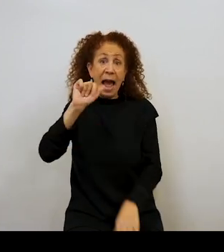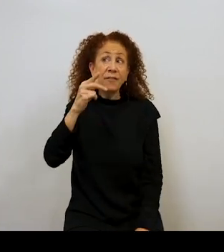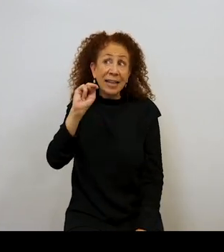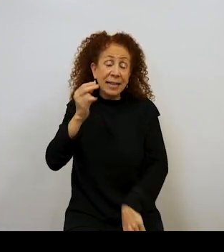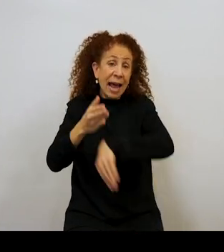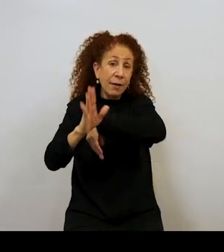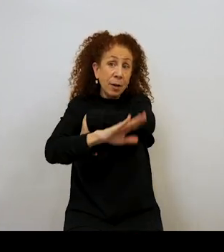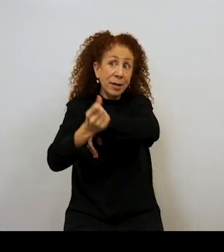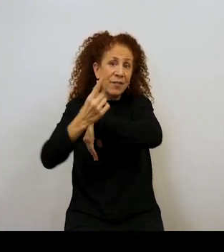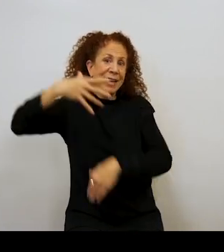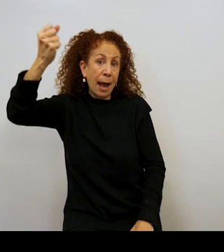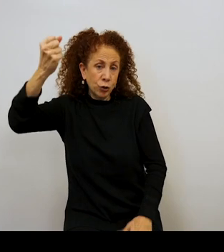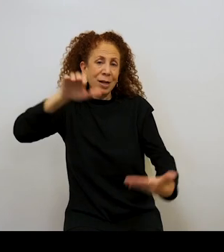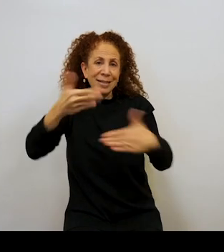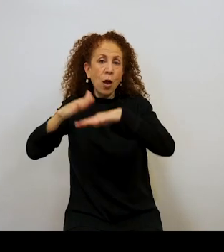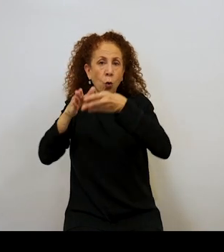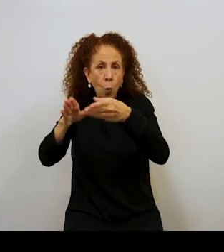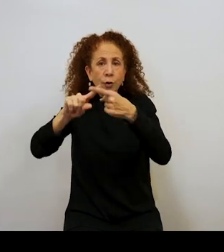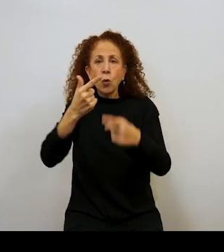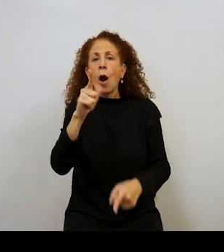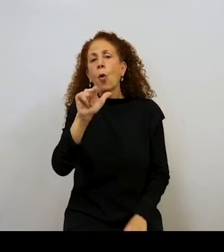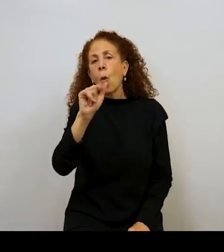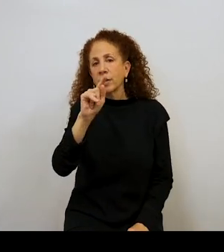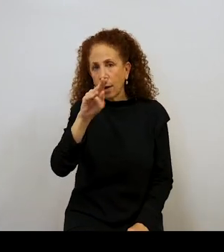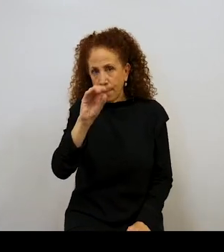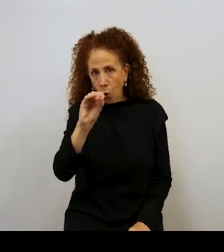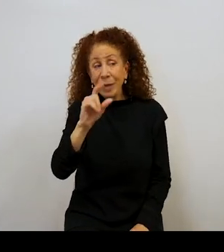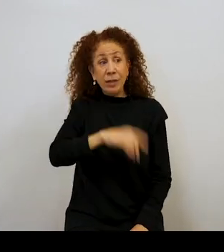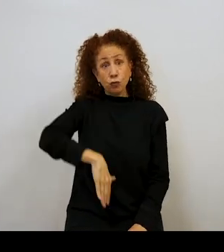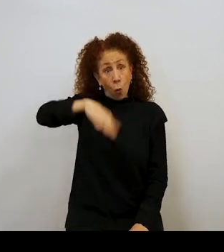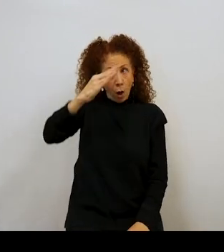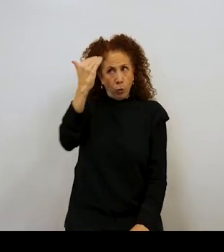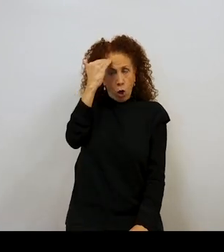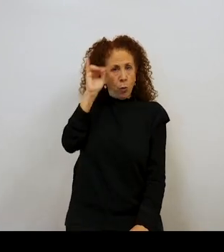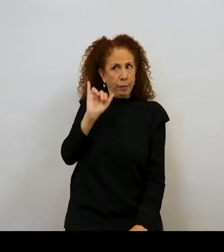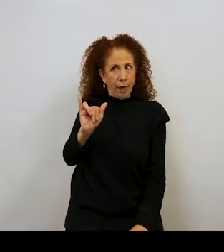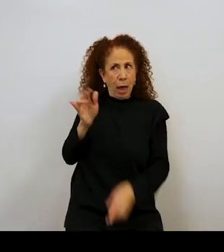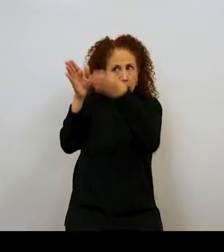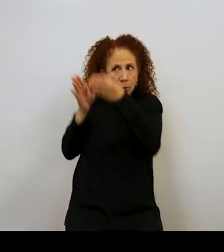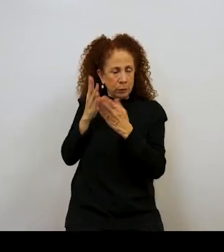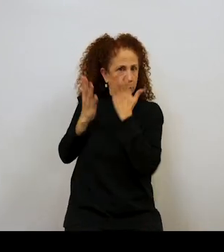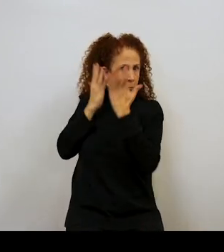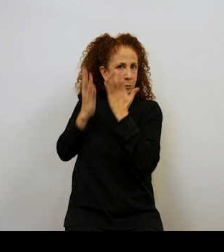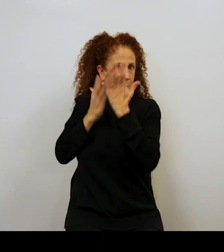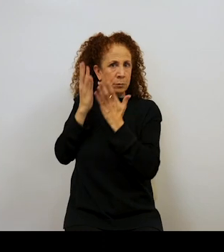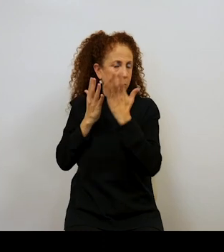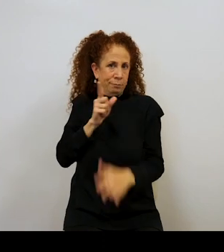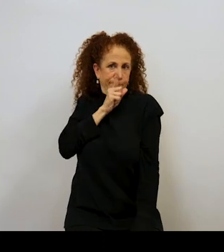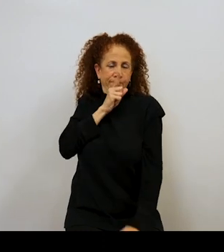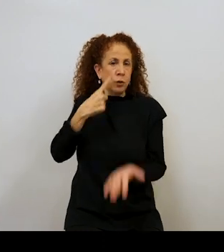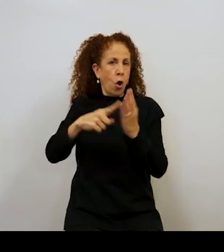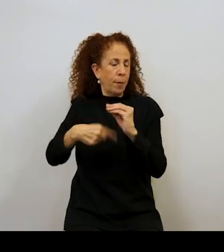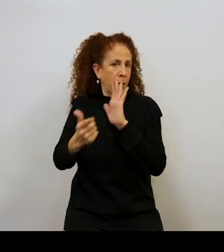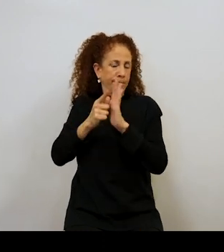after 9/11 and died on his way to Guantanamo. And he's grown up knowing that this is a very shameful past that he mustn't talk